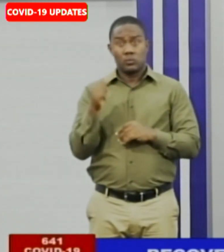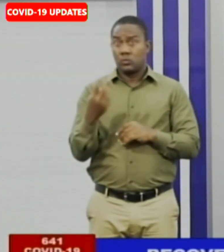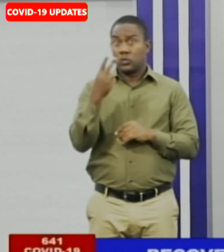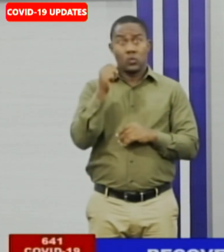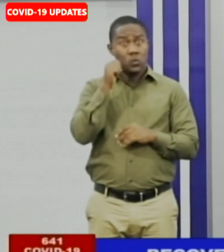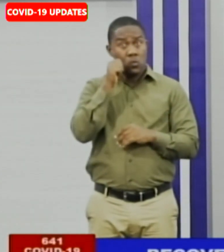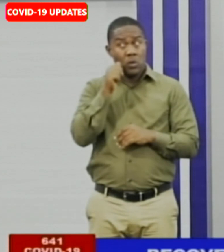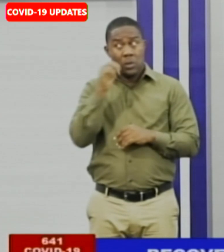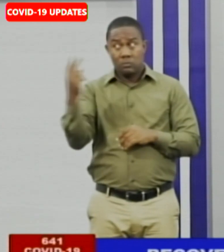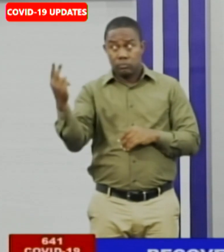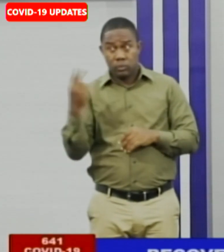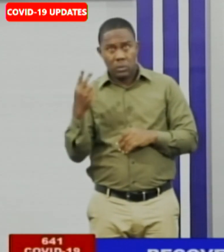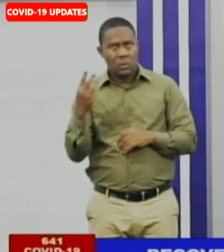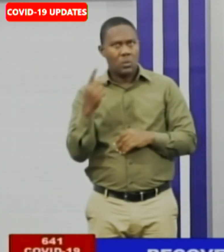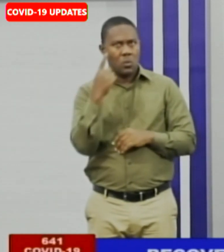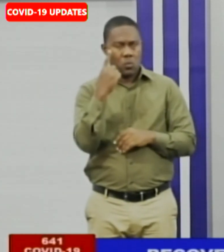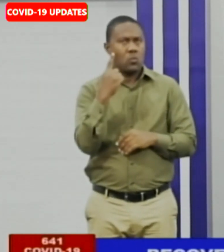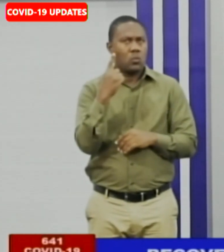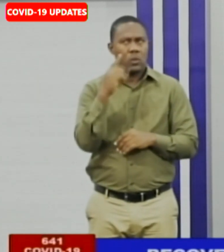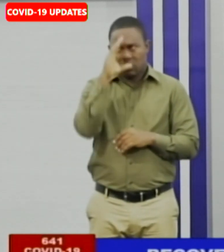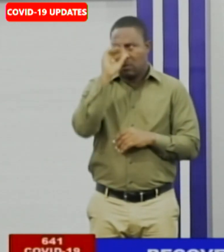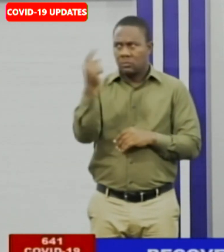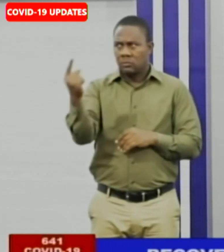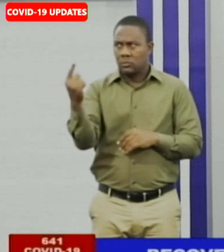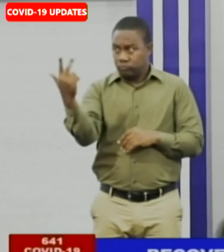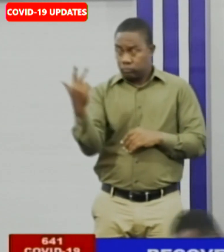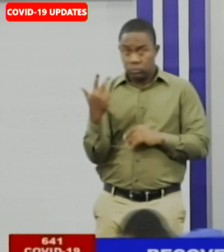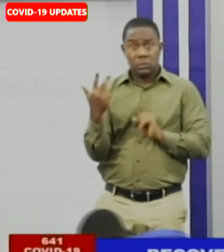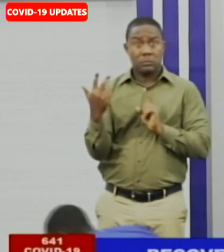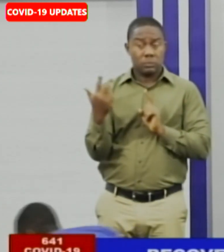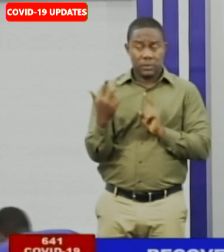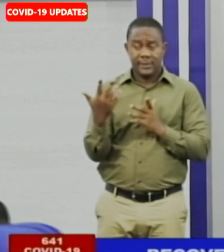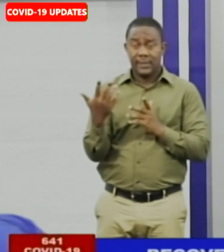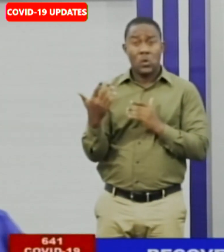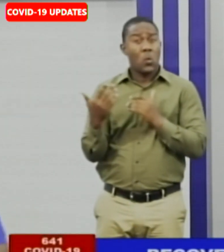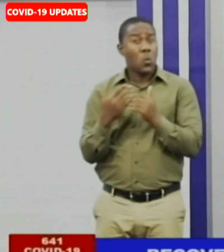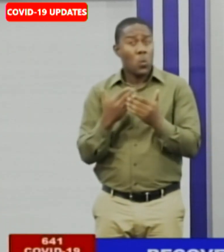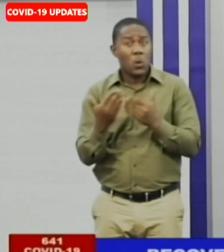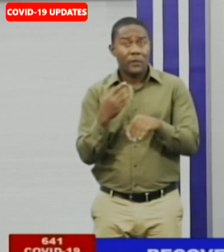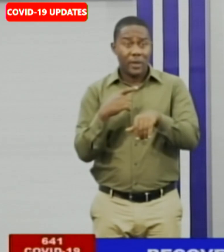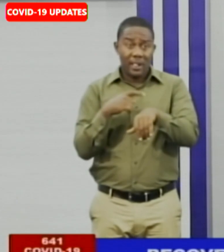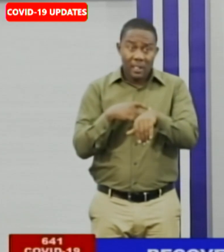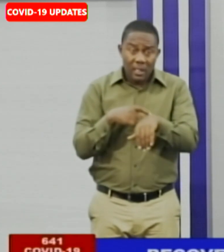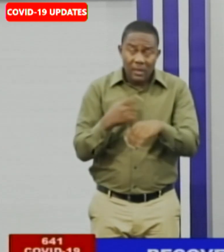number. That, Fred, if you need anything, these are the numbers you need to call. So that means they will not get closer to me.